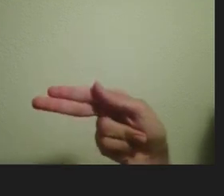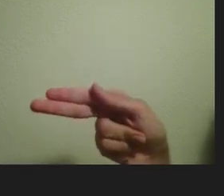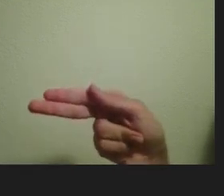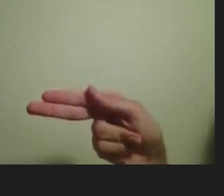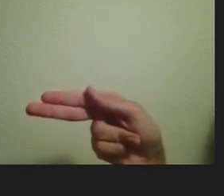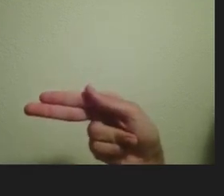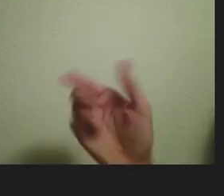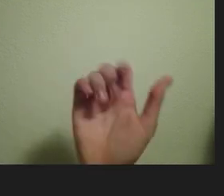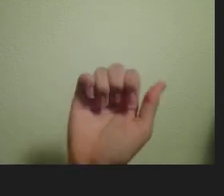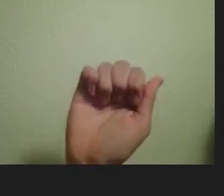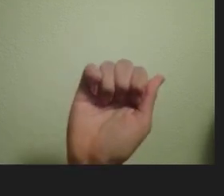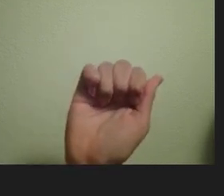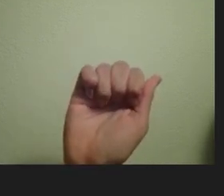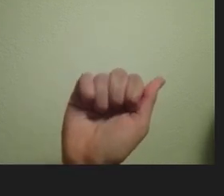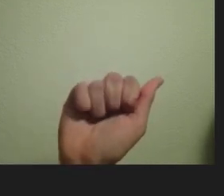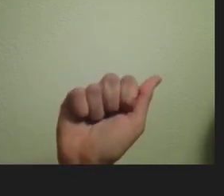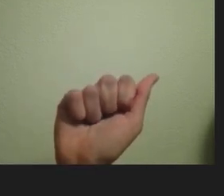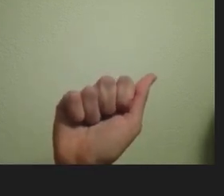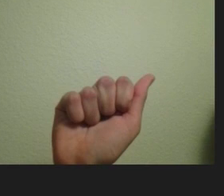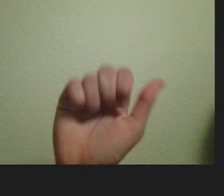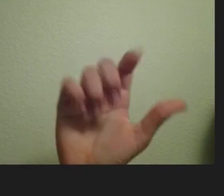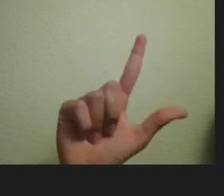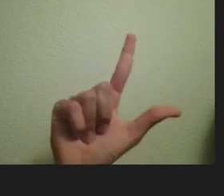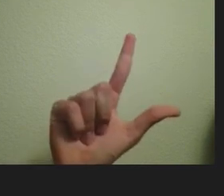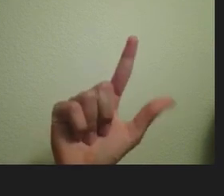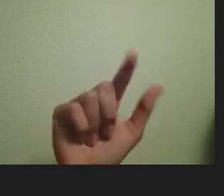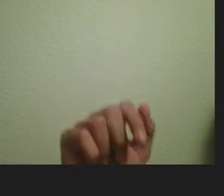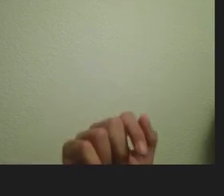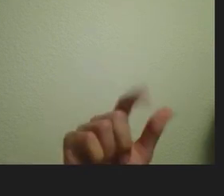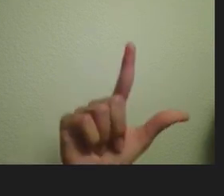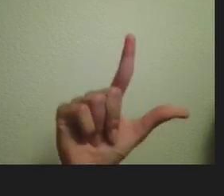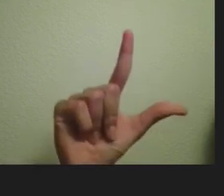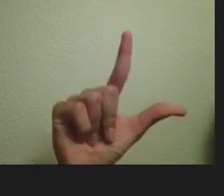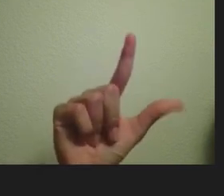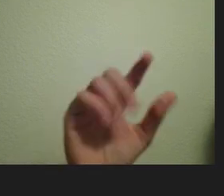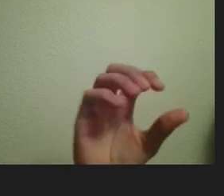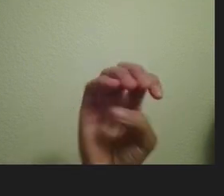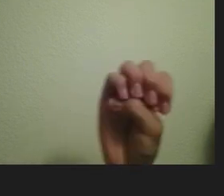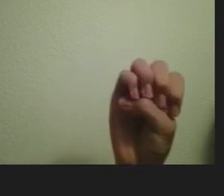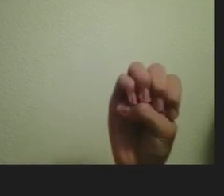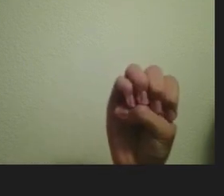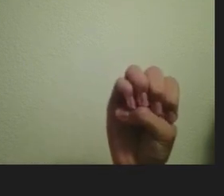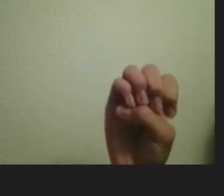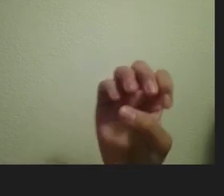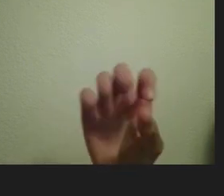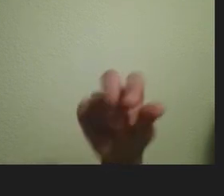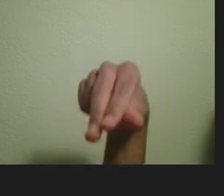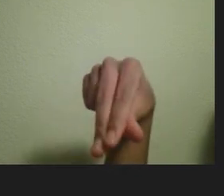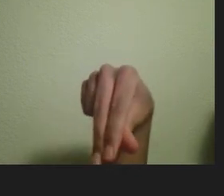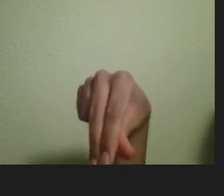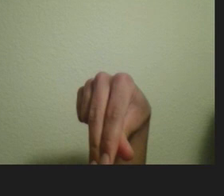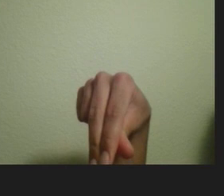from the camera to assign a letter to each video frame. It collects the stream of letters and uses a filtering algorithm to extract the text being